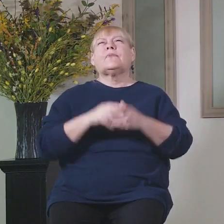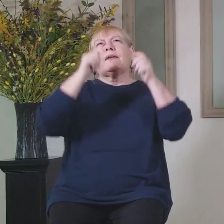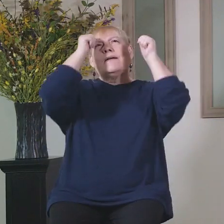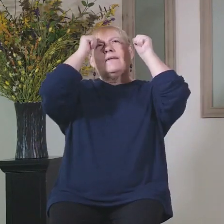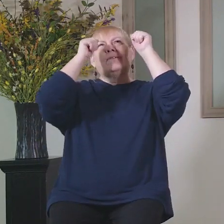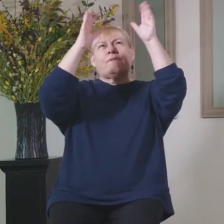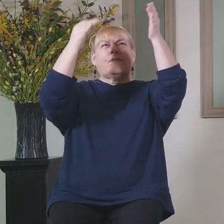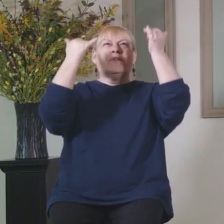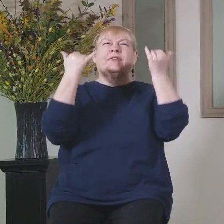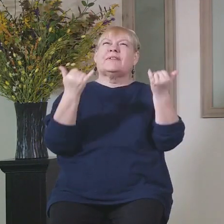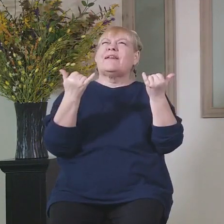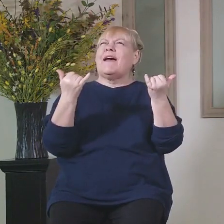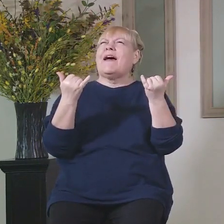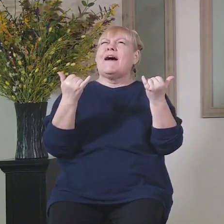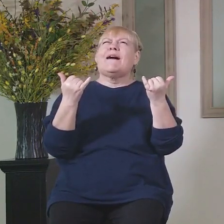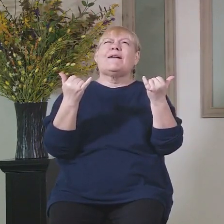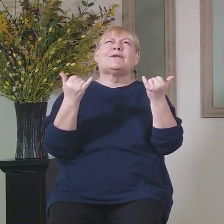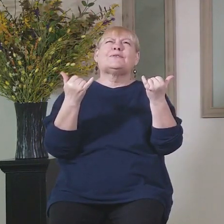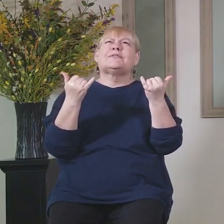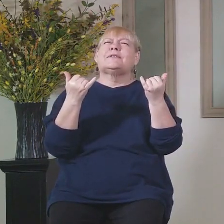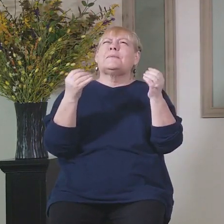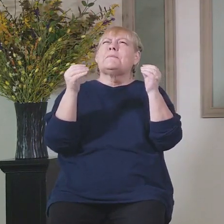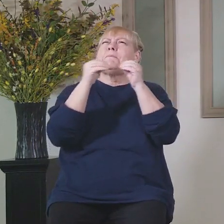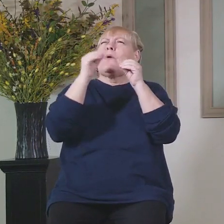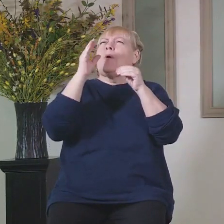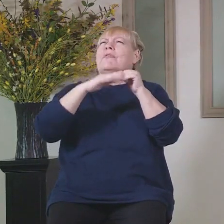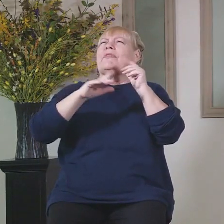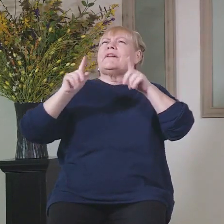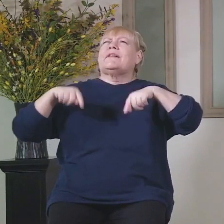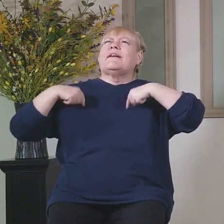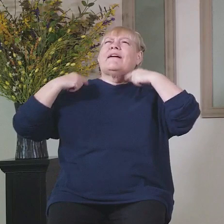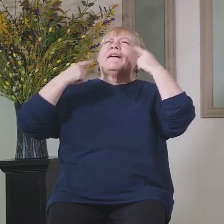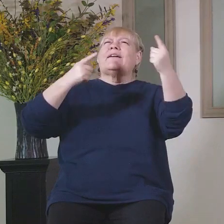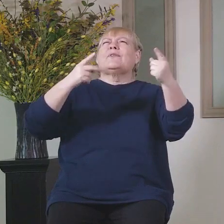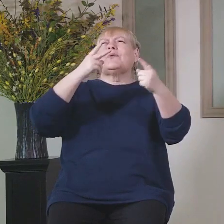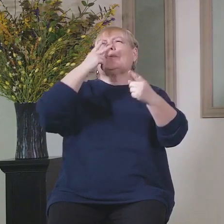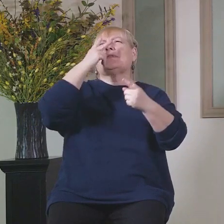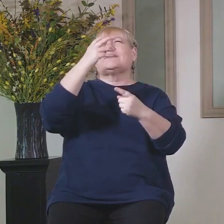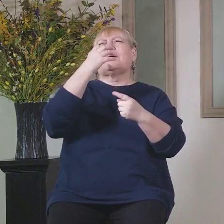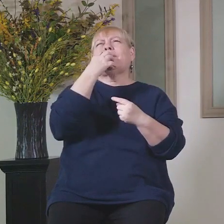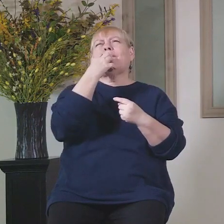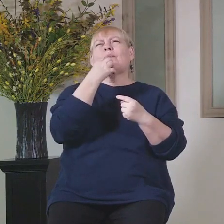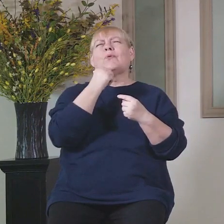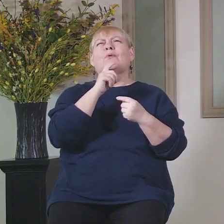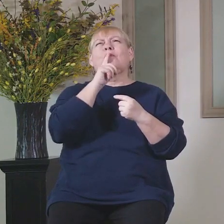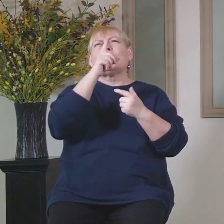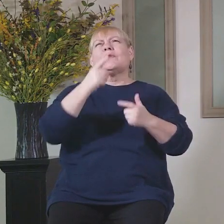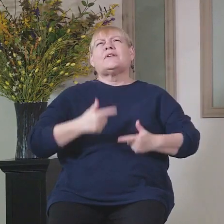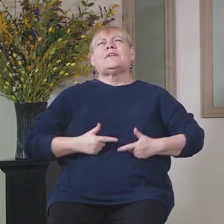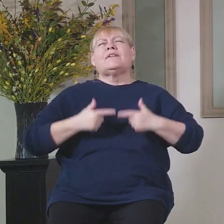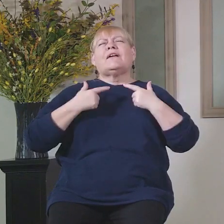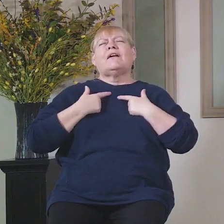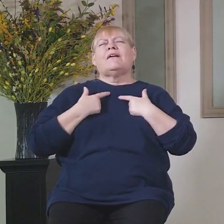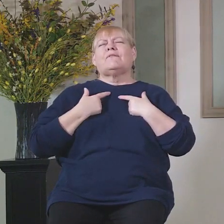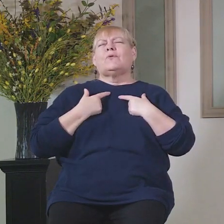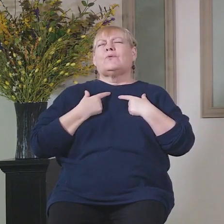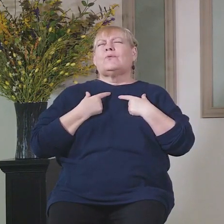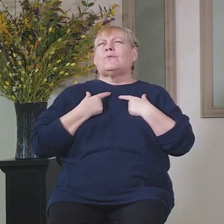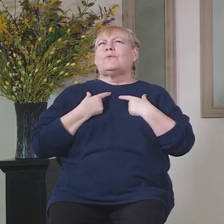Father, now more than ever, we see how precious real life truly is.